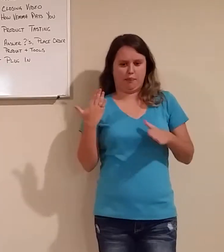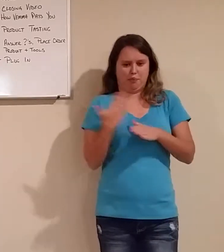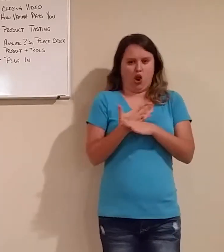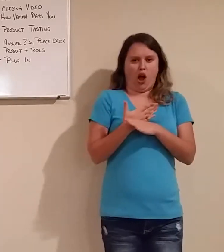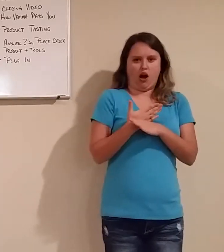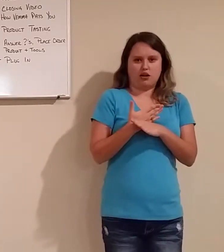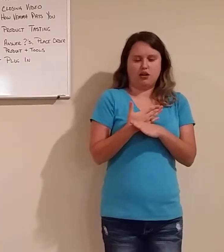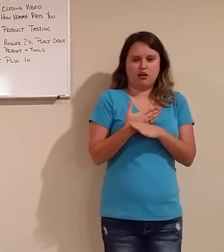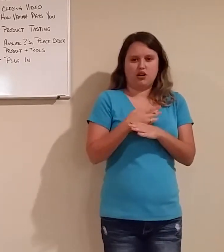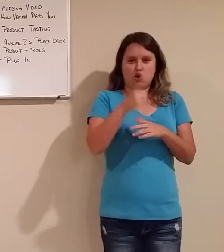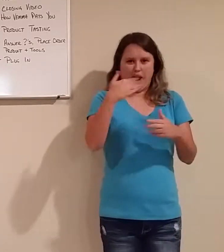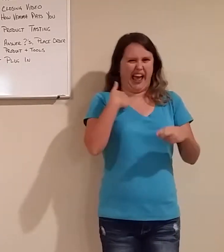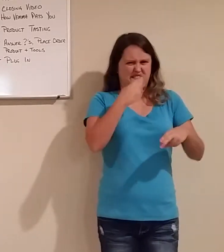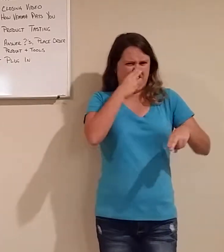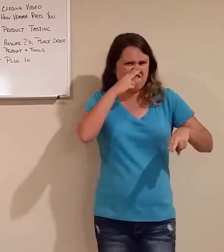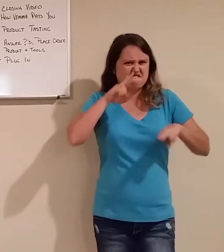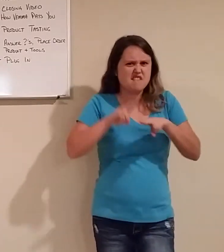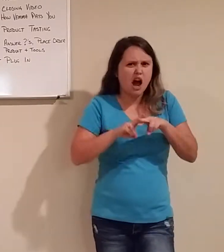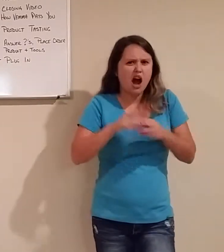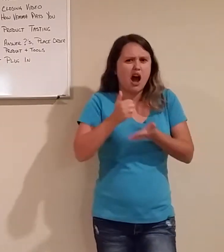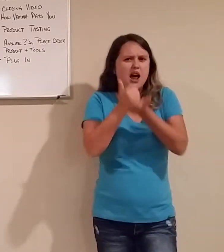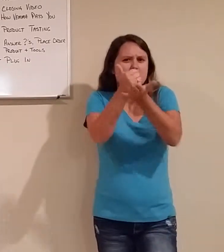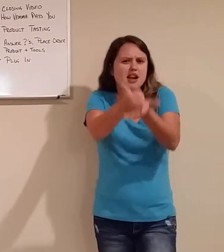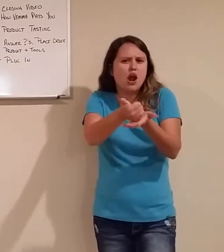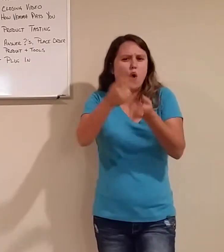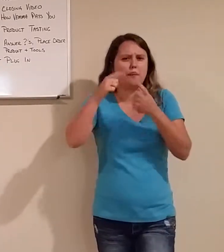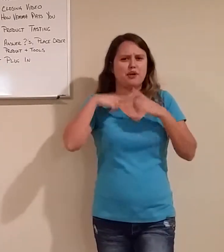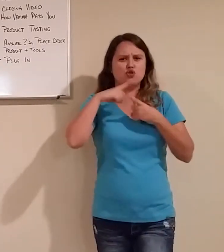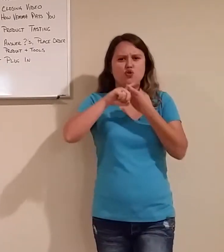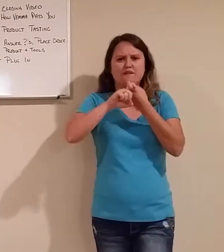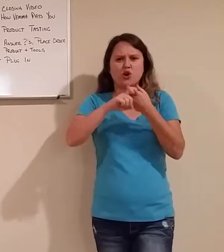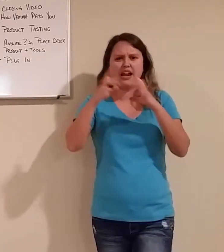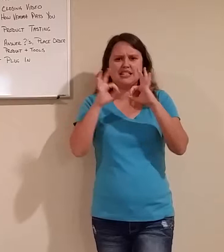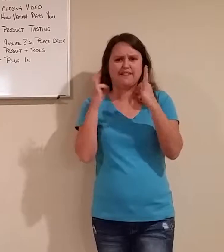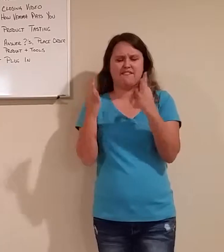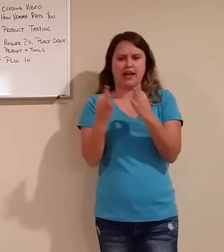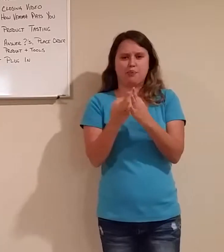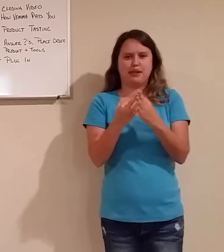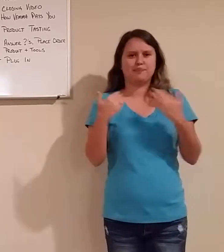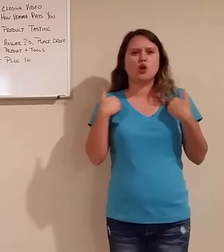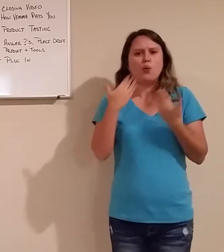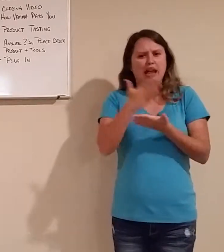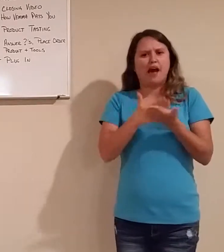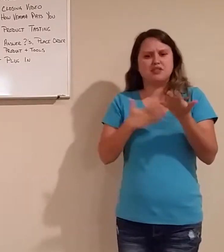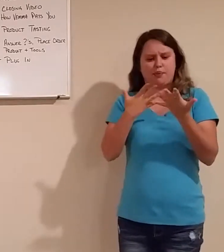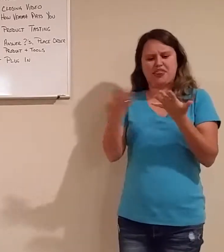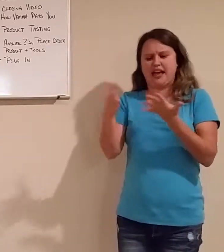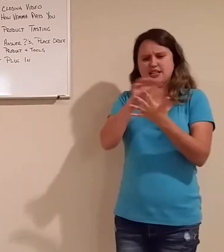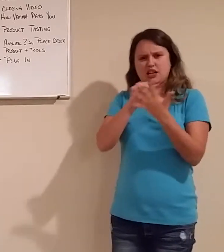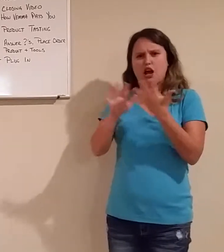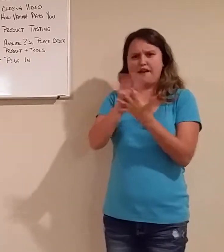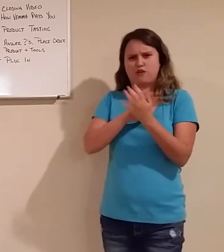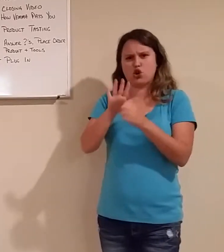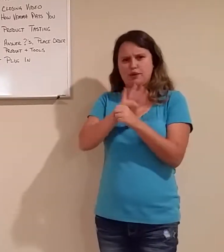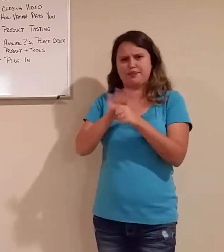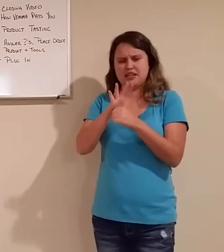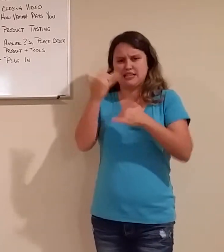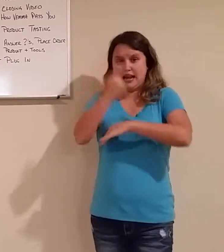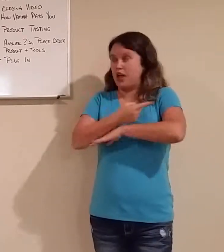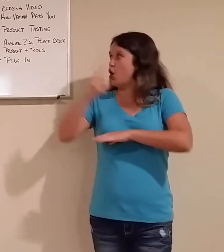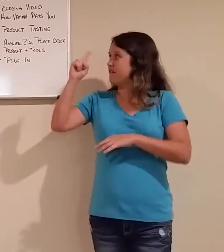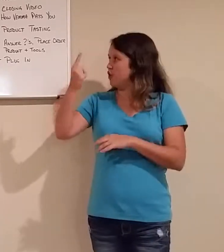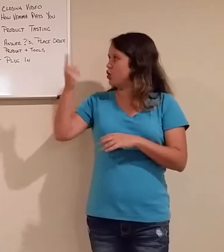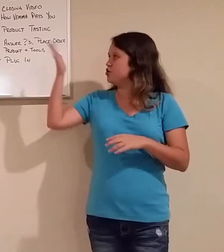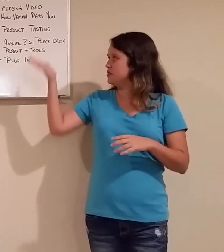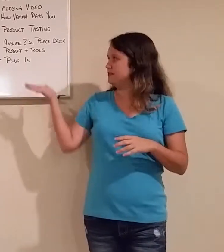you having a lot of fun and helping your friends and family. We have a couple little things to cover here. The first thing is we want to